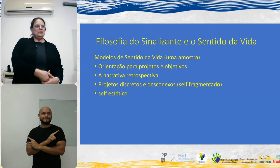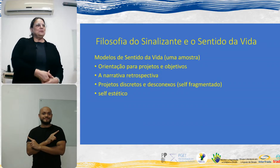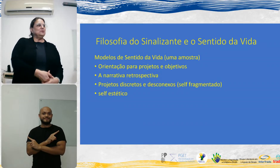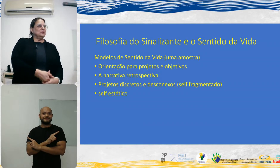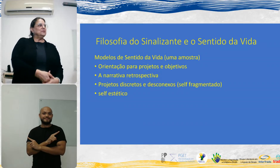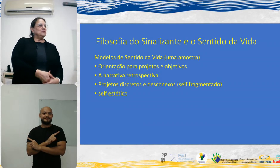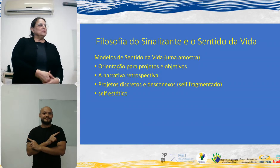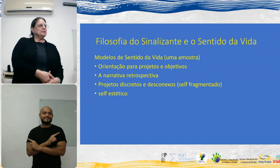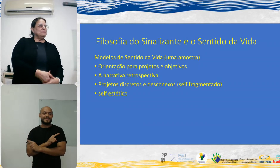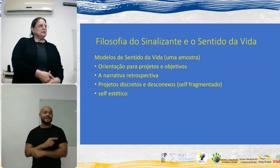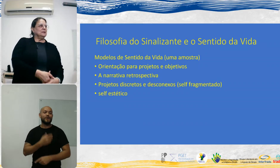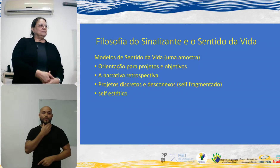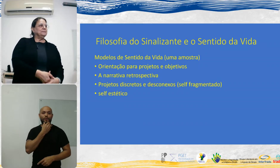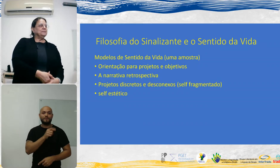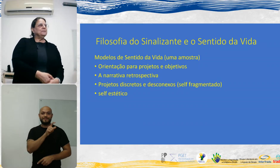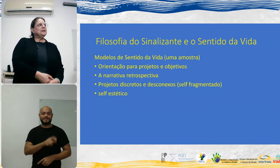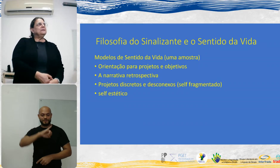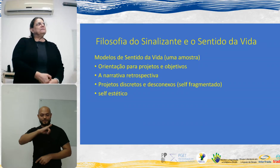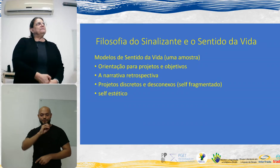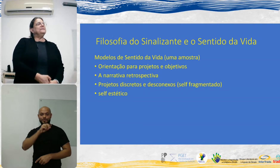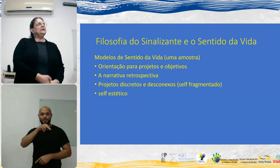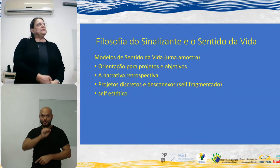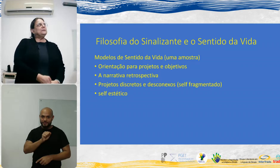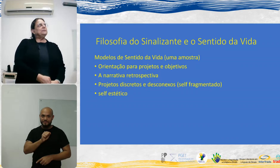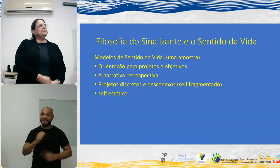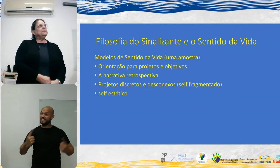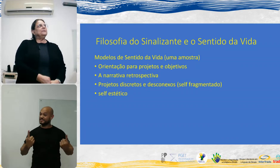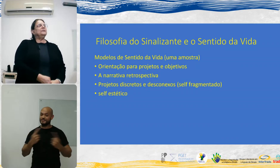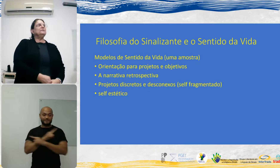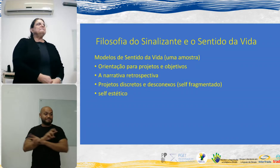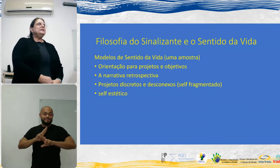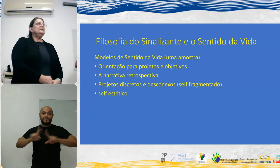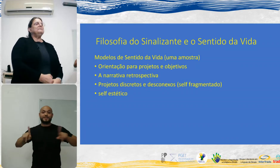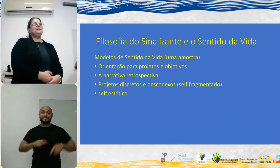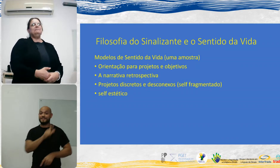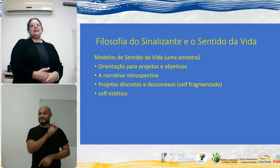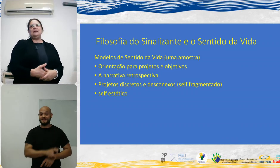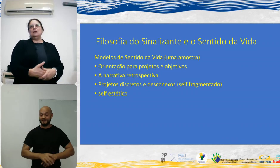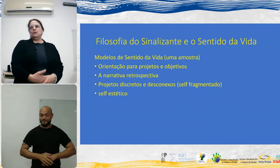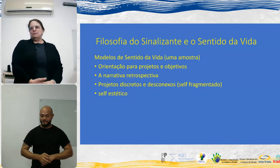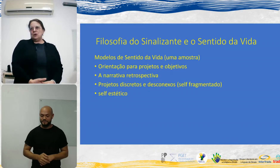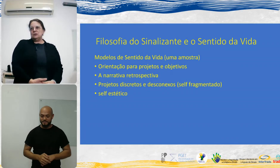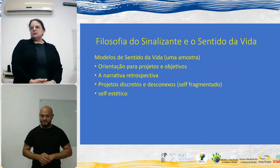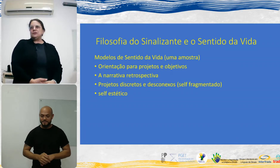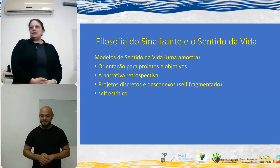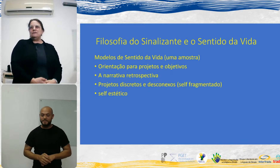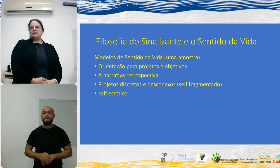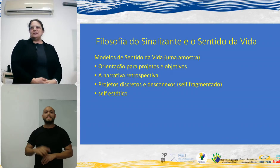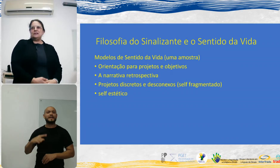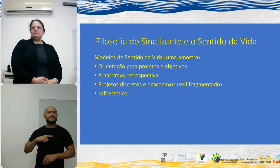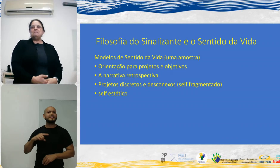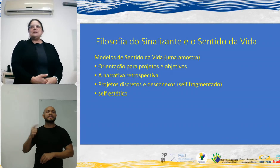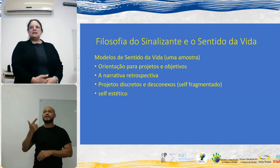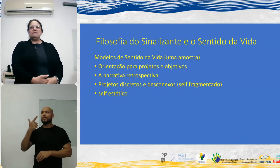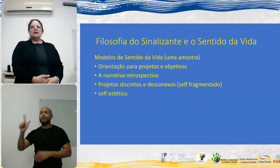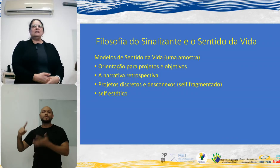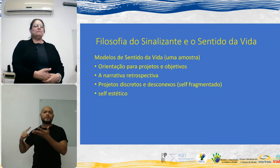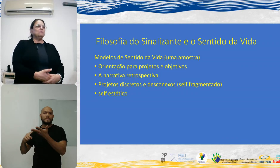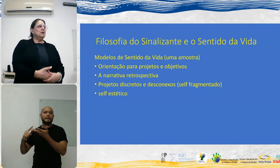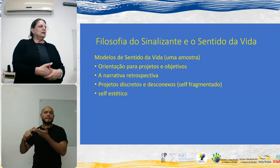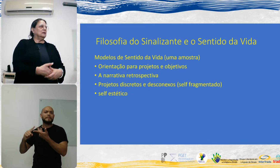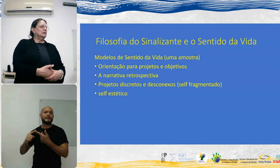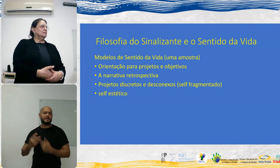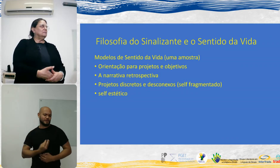where I use John Stuart Mill. Now, there are many, many, many other models of this meaning of